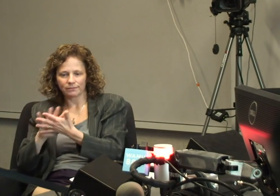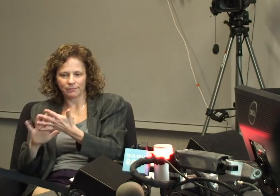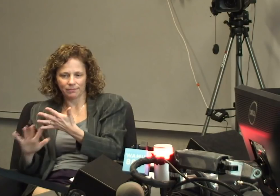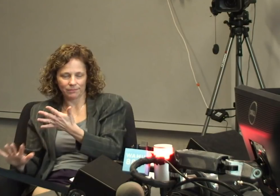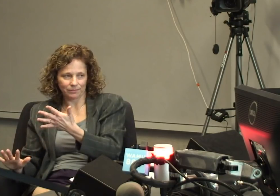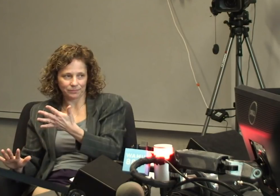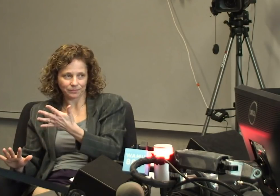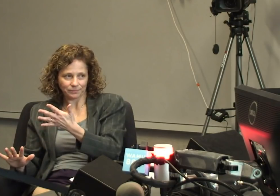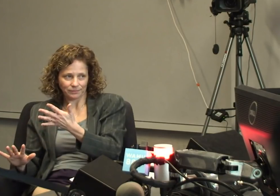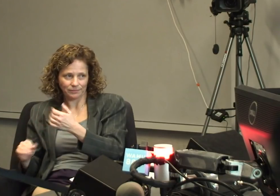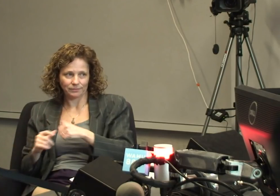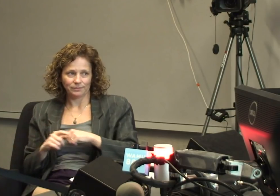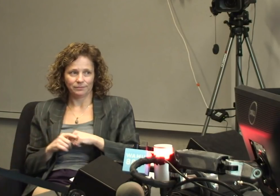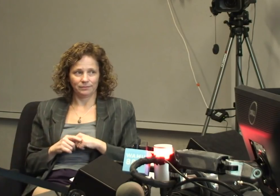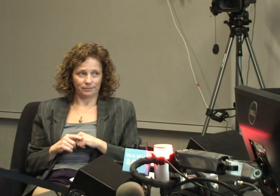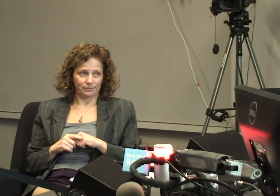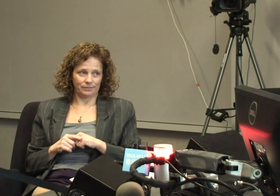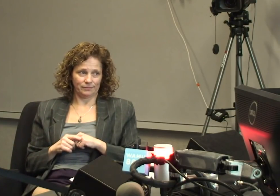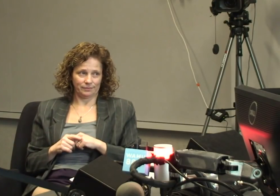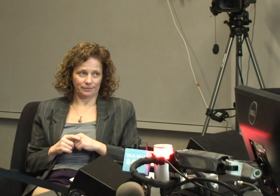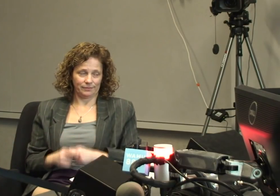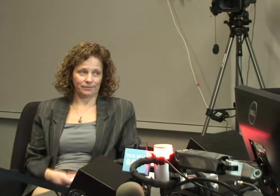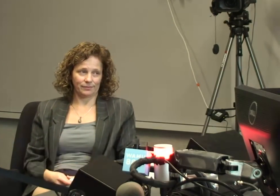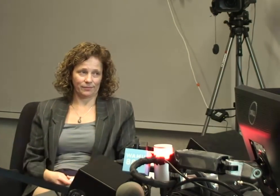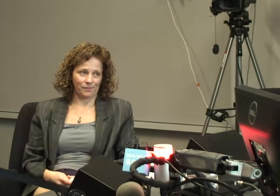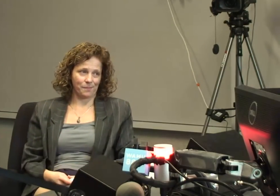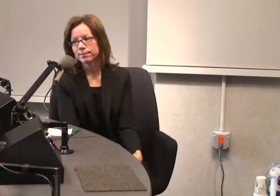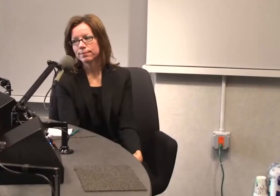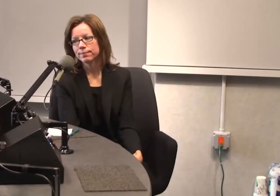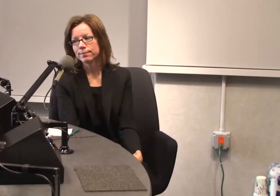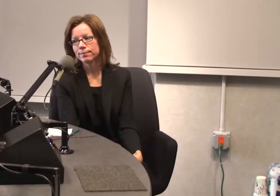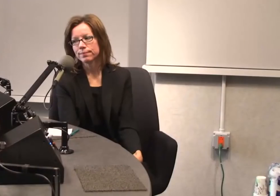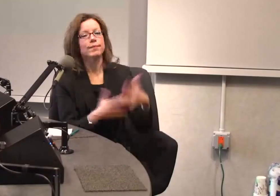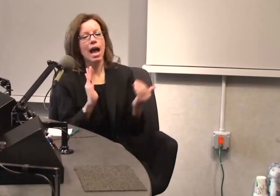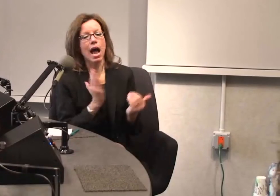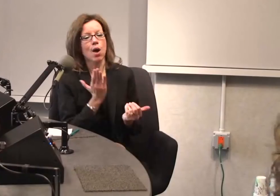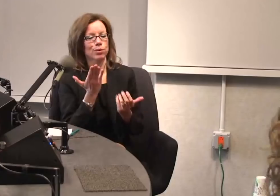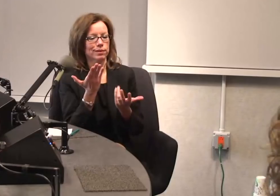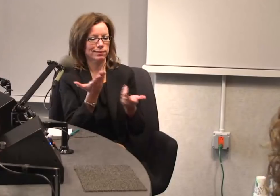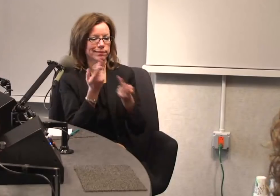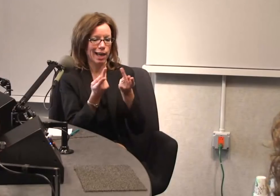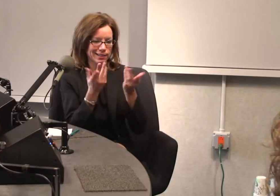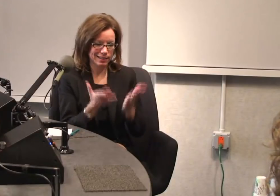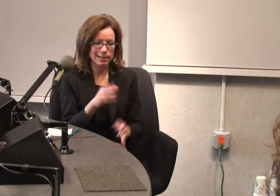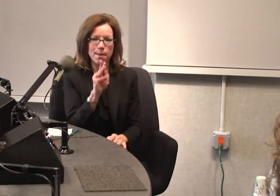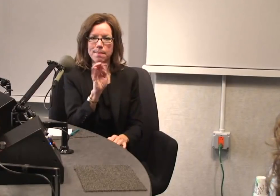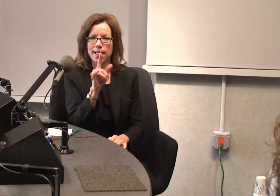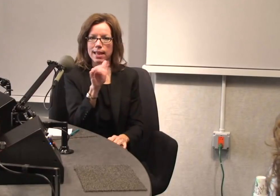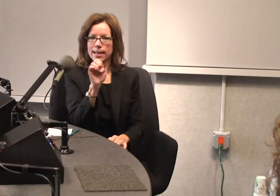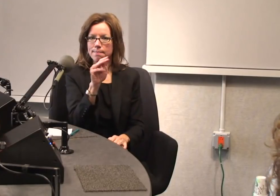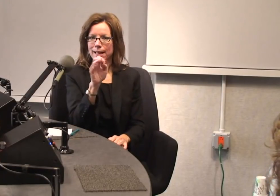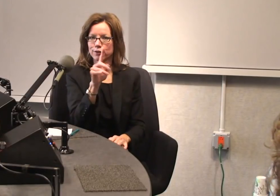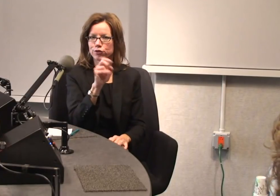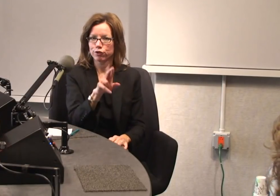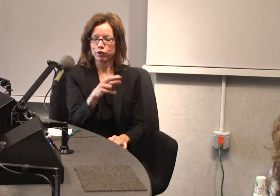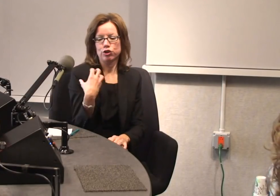education, and a variety of other settings. Our guest is Melanie Metzger. She is chair of the Department of Interpretation at Gallaudet